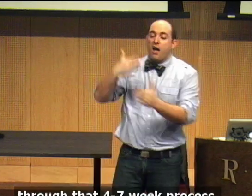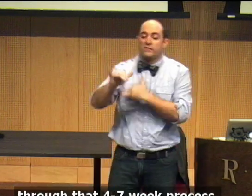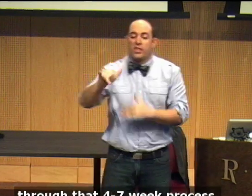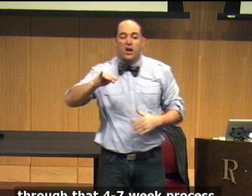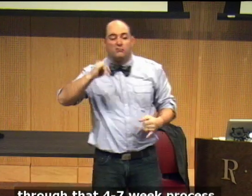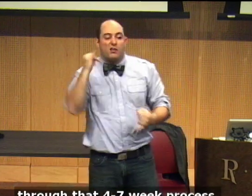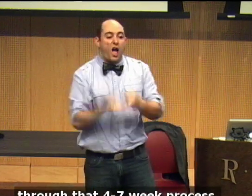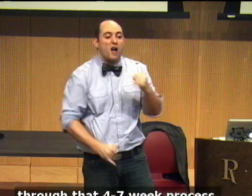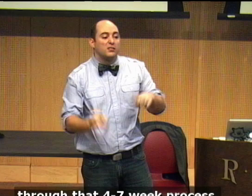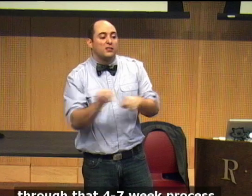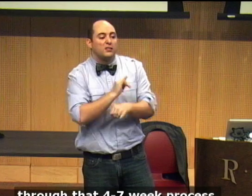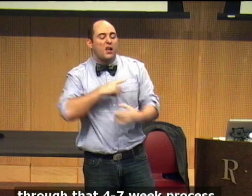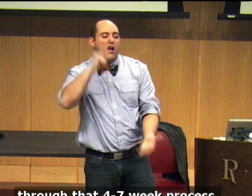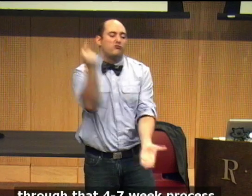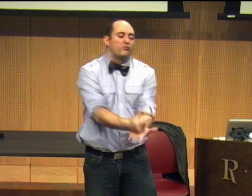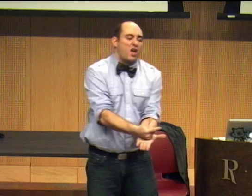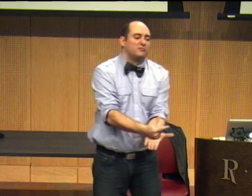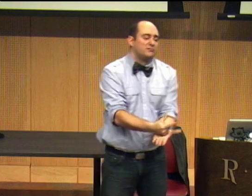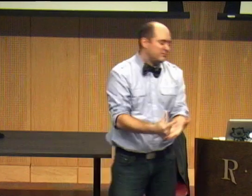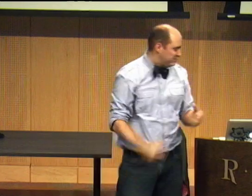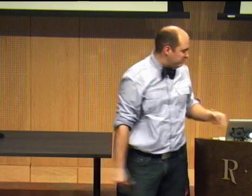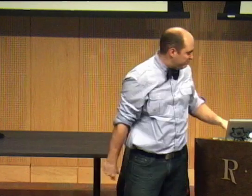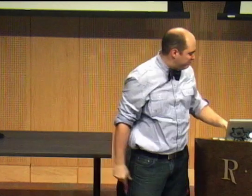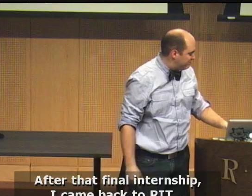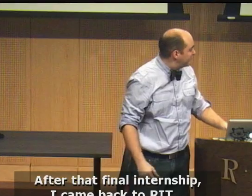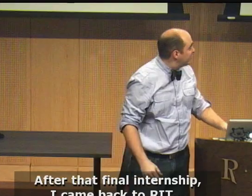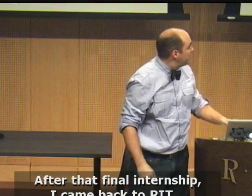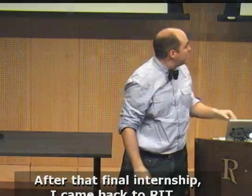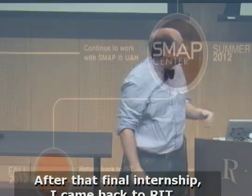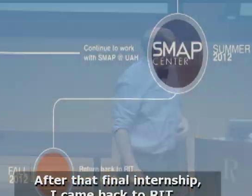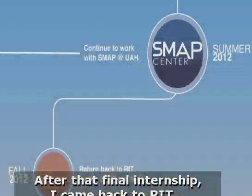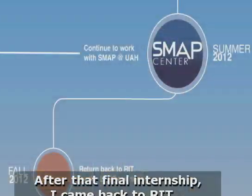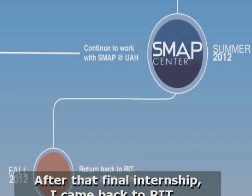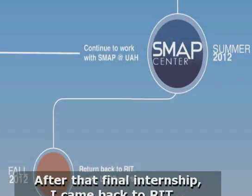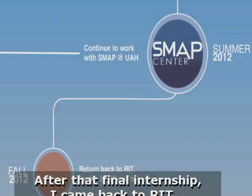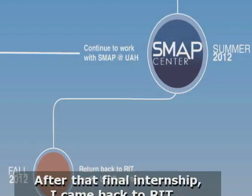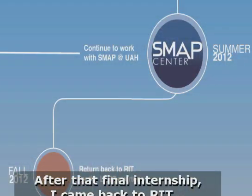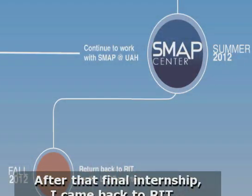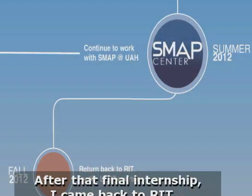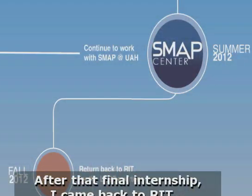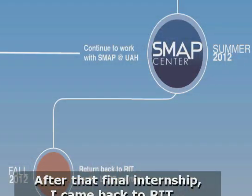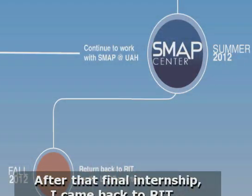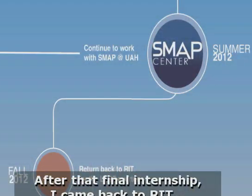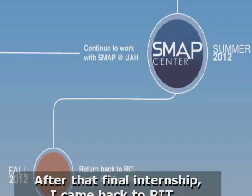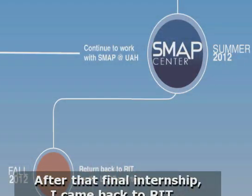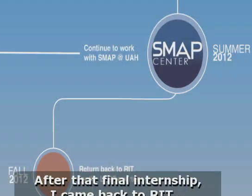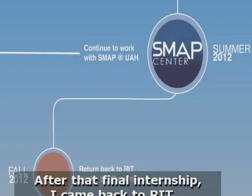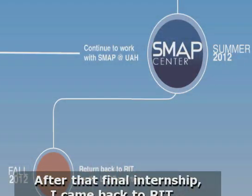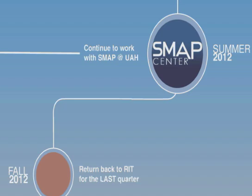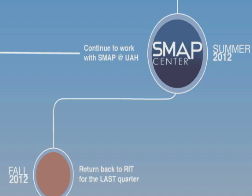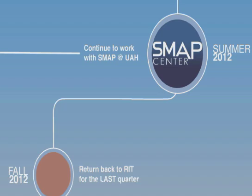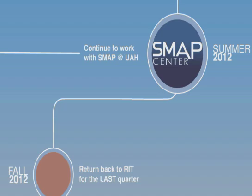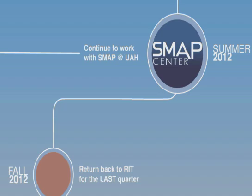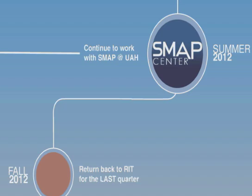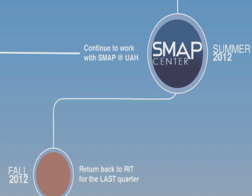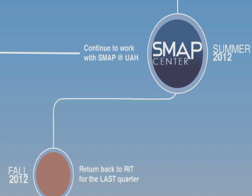that 4 to 7 week process. After that final internship, I came back to RIT.